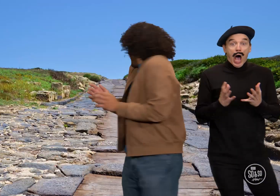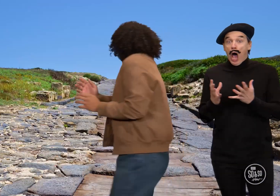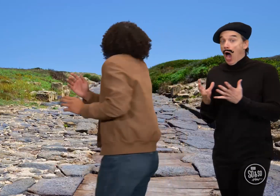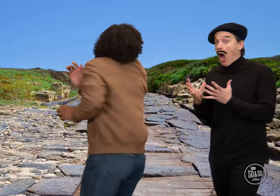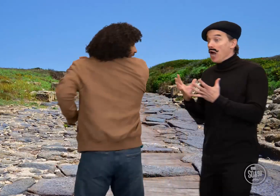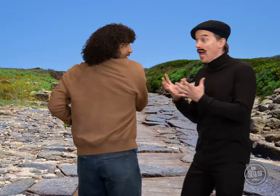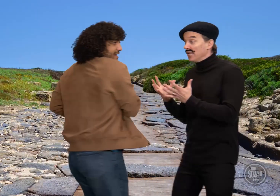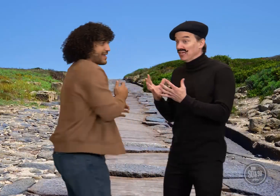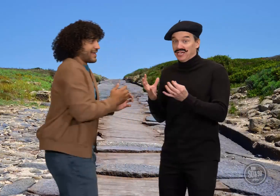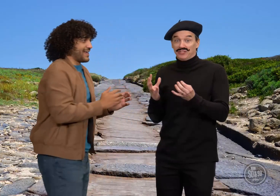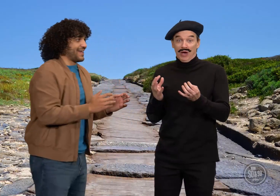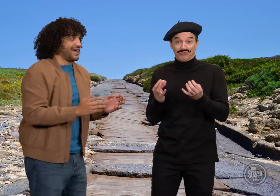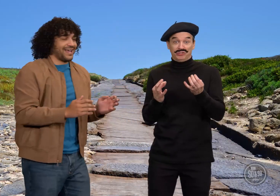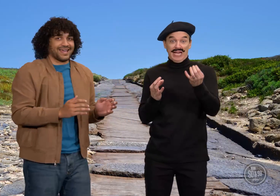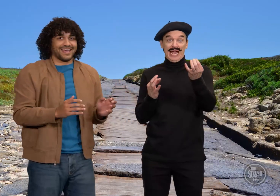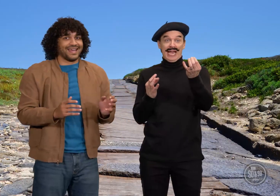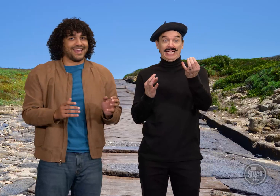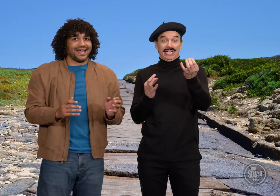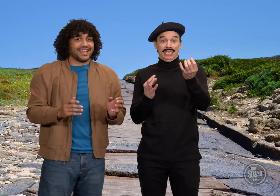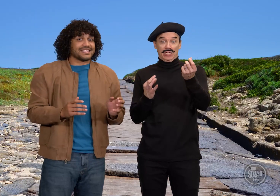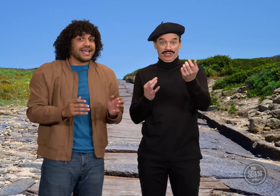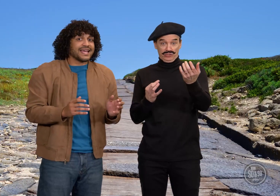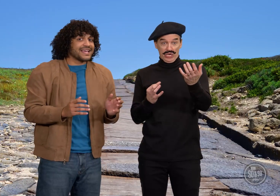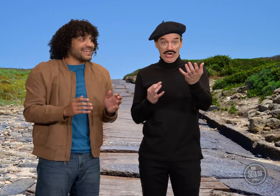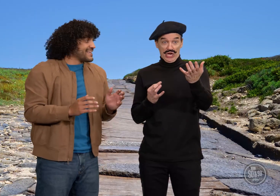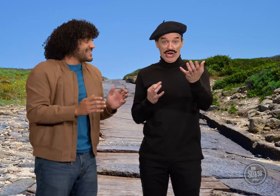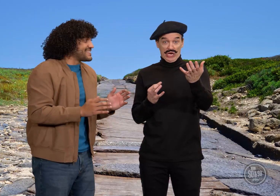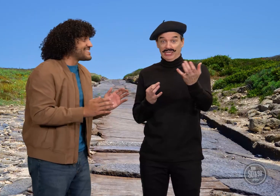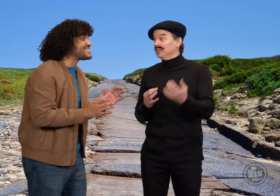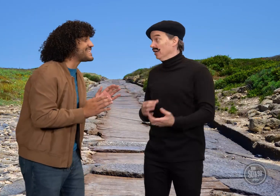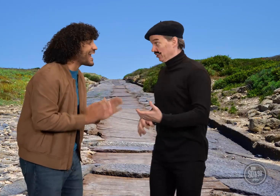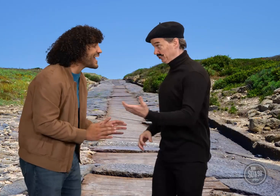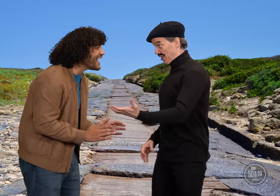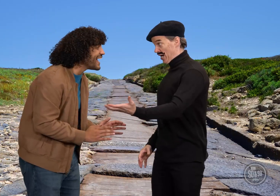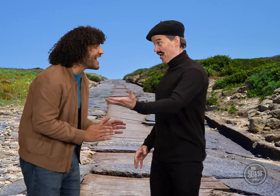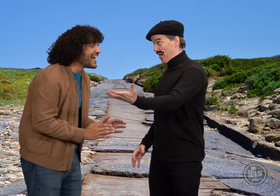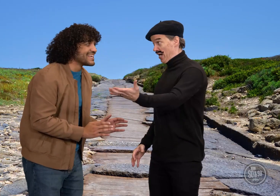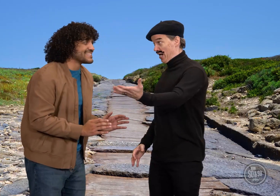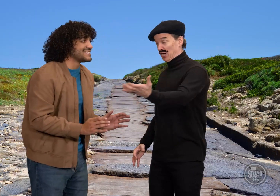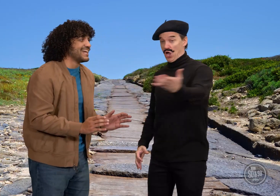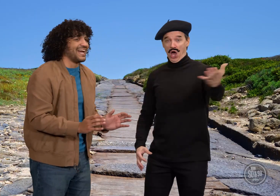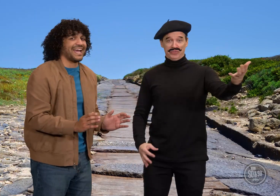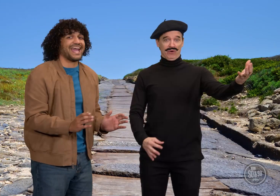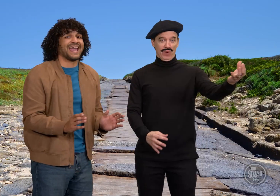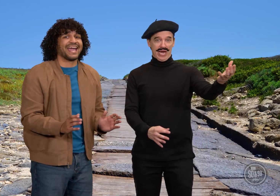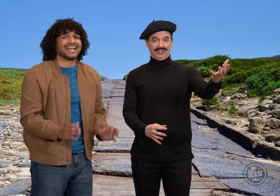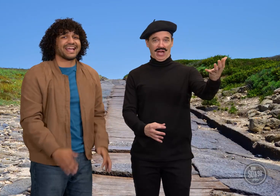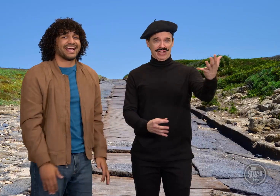ah yes that's it you have to sing sing sing sing on the wings of